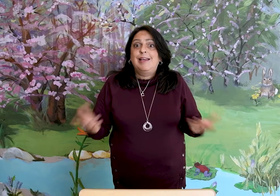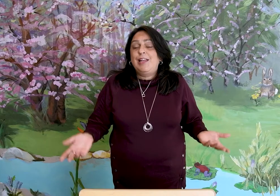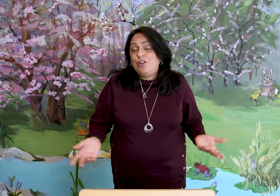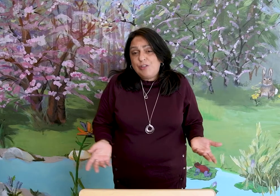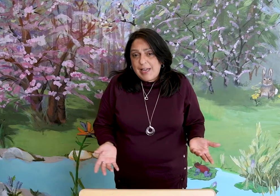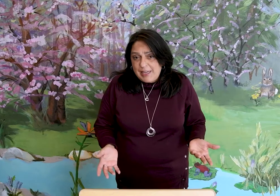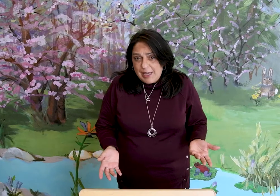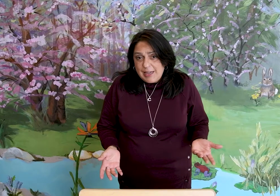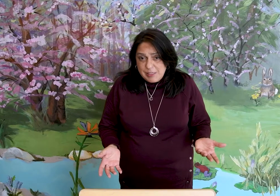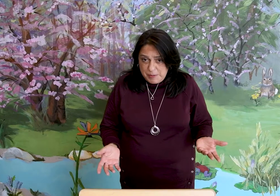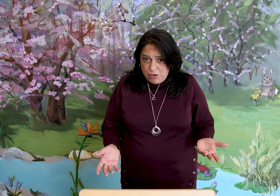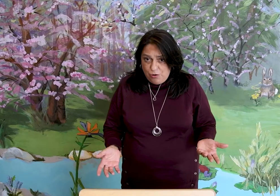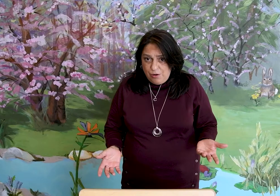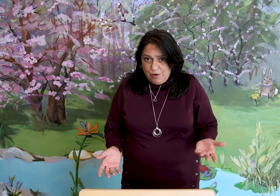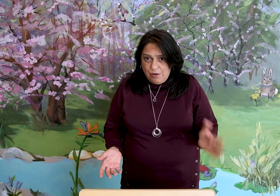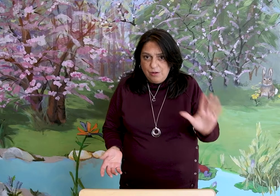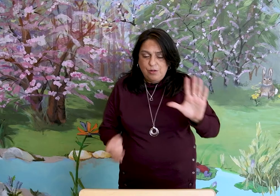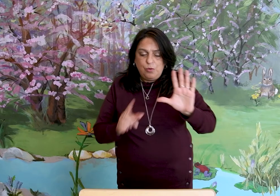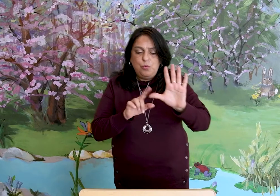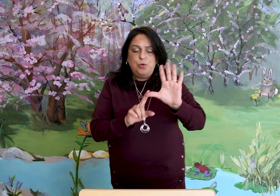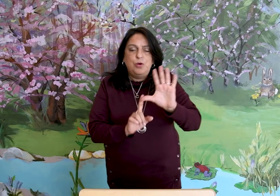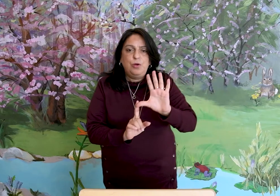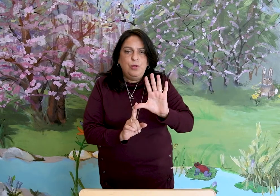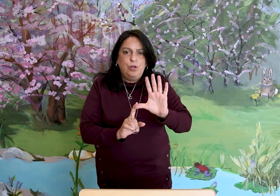Can you try en español?